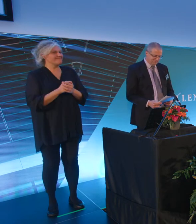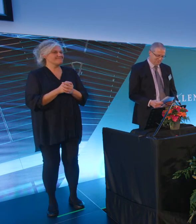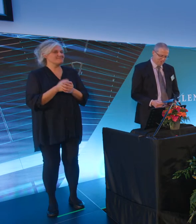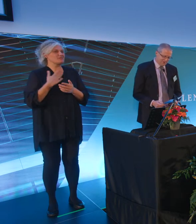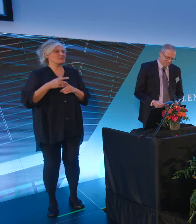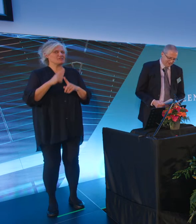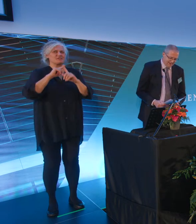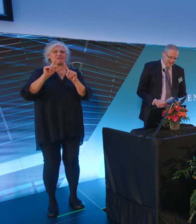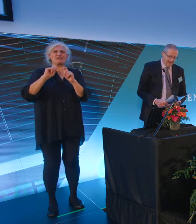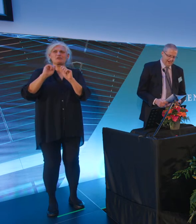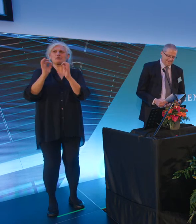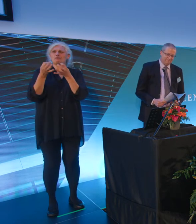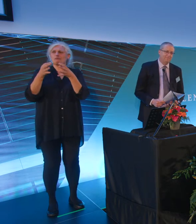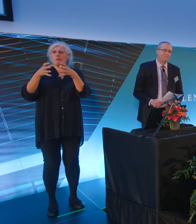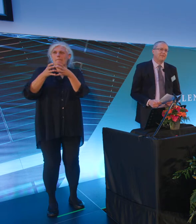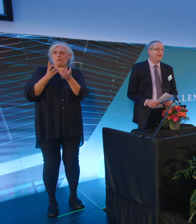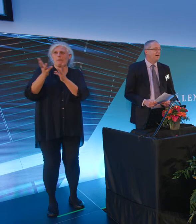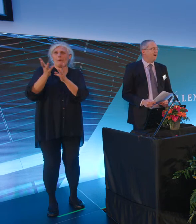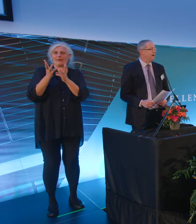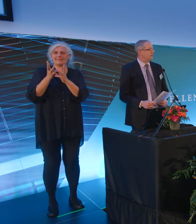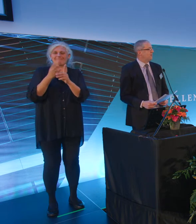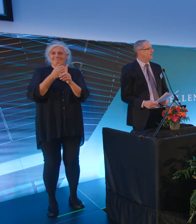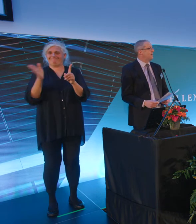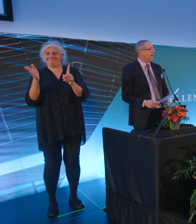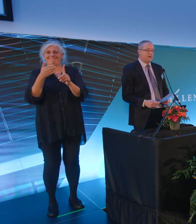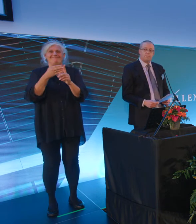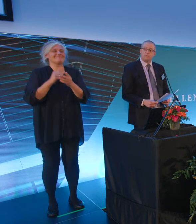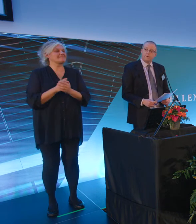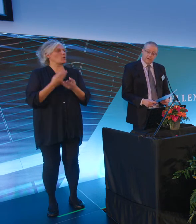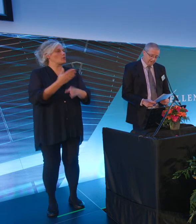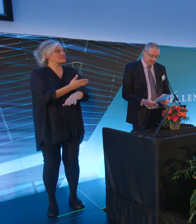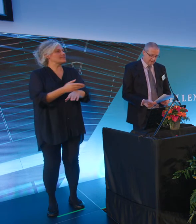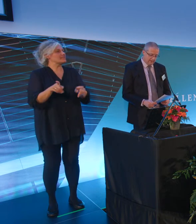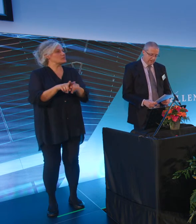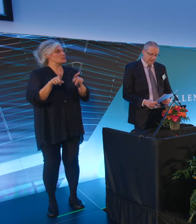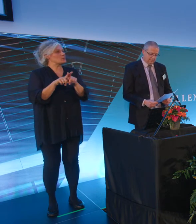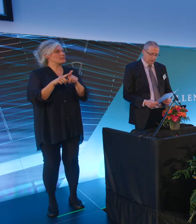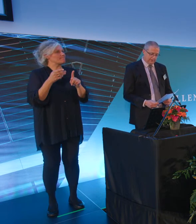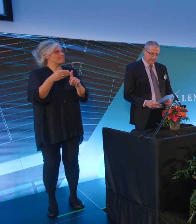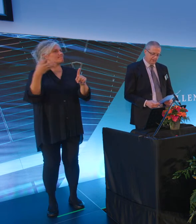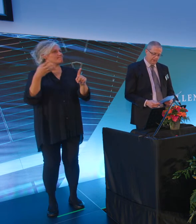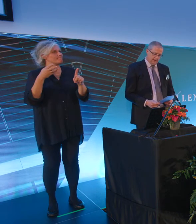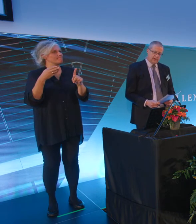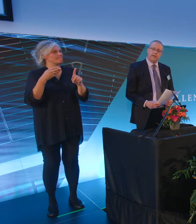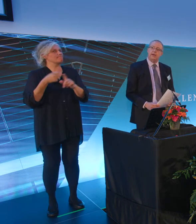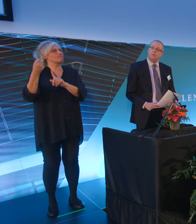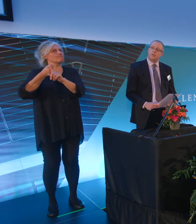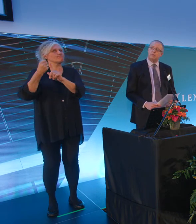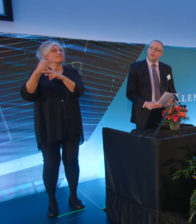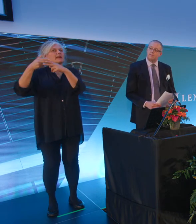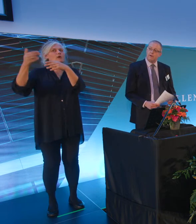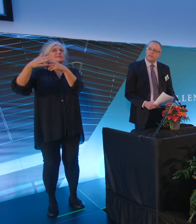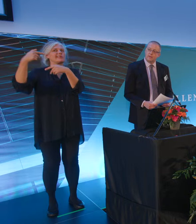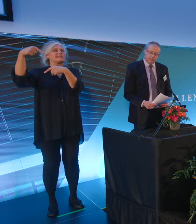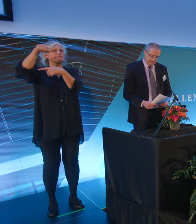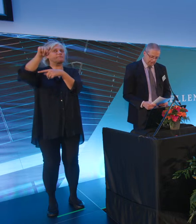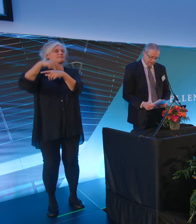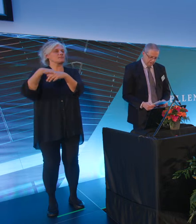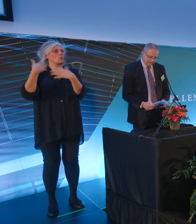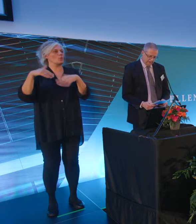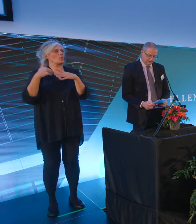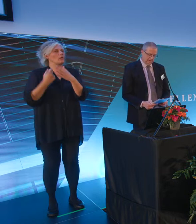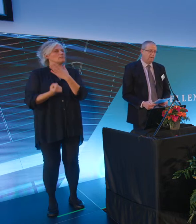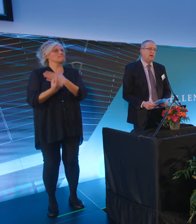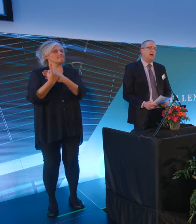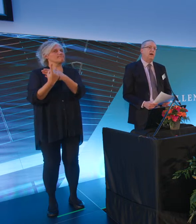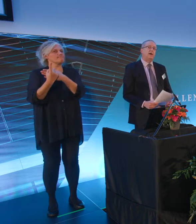some random group work. I also want to start, I suppose, by recognising the protest outside, which is raising very significant